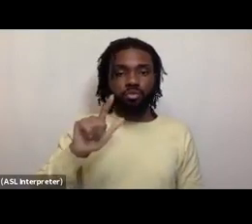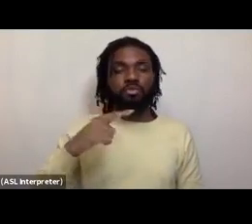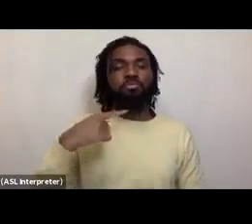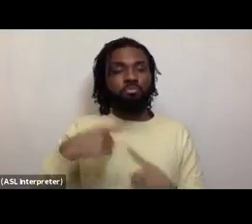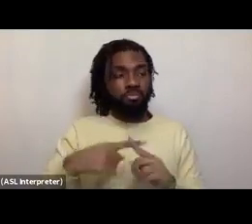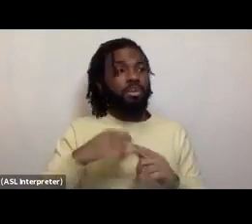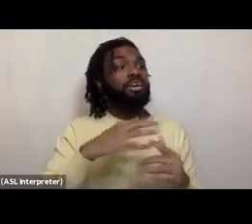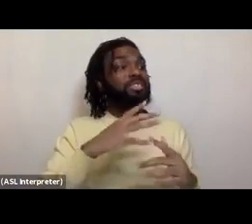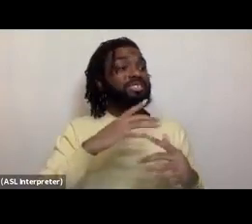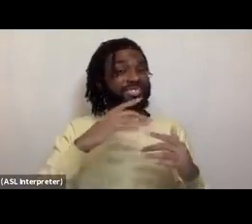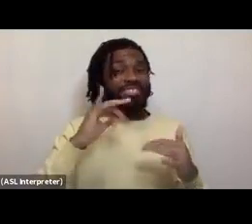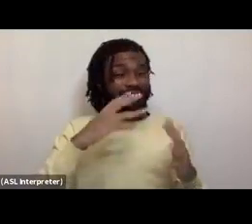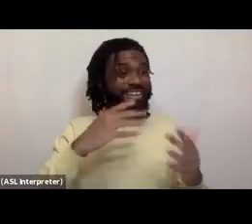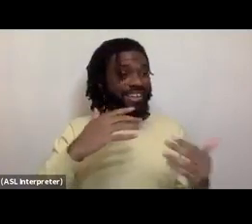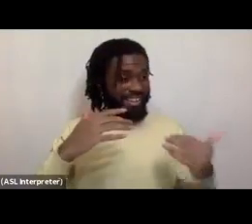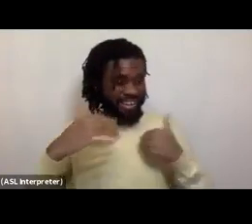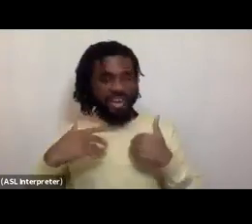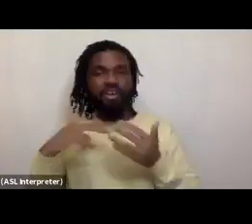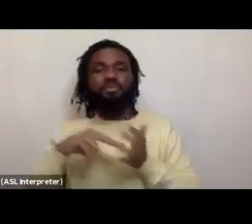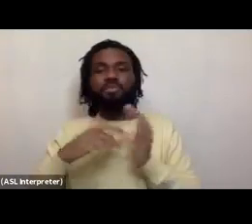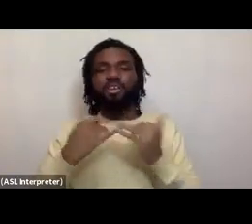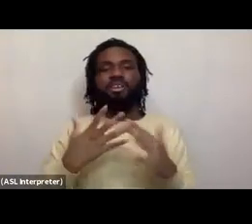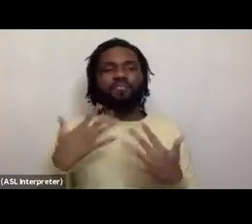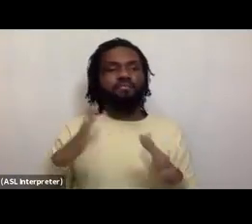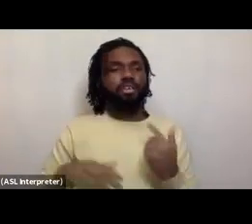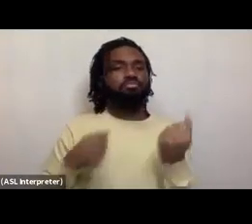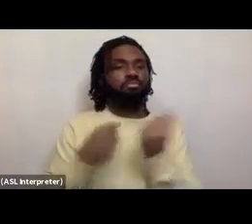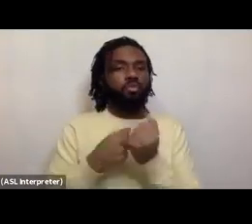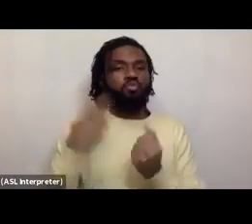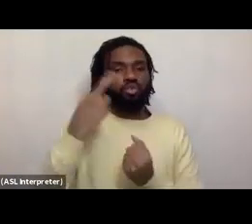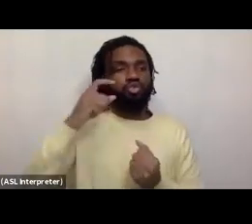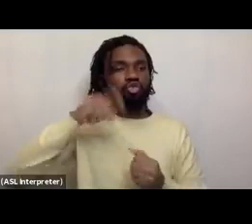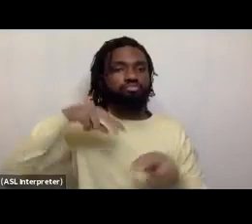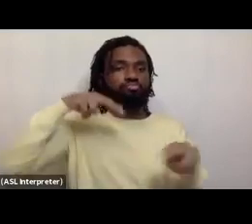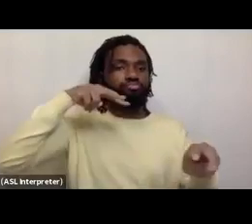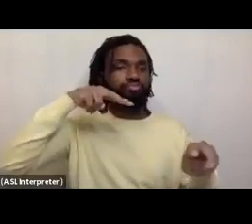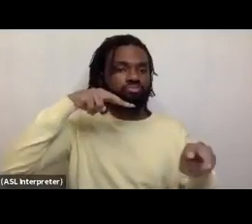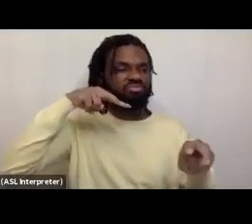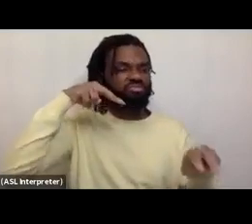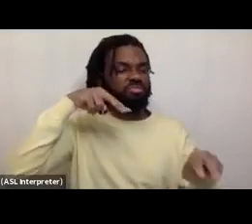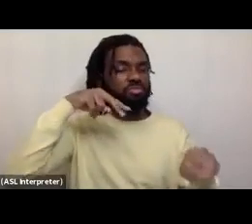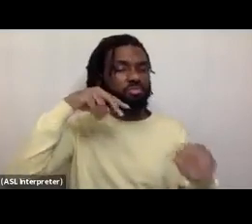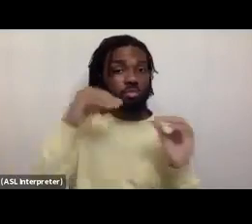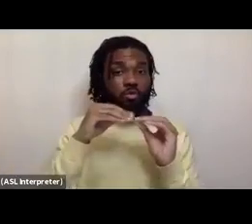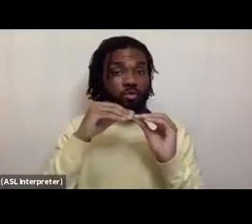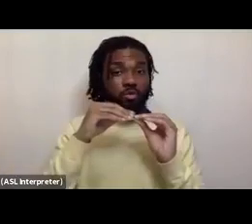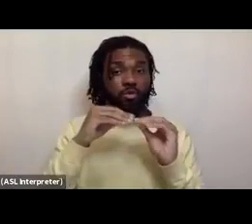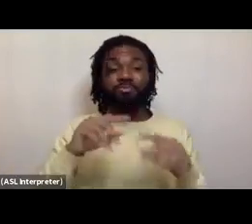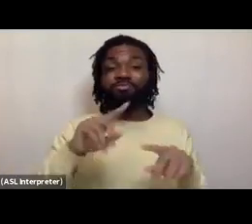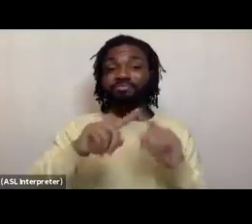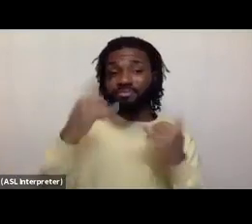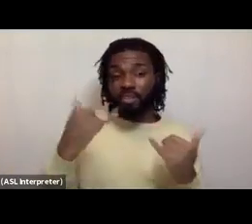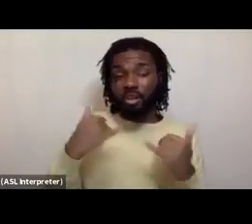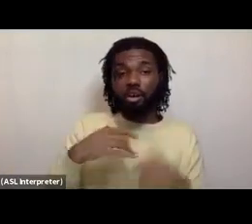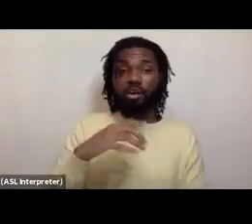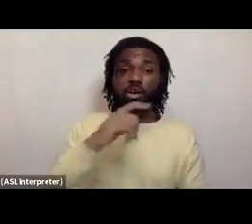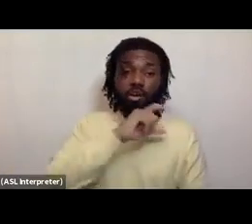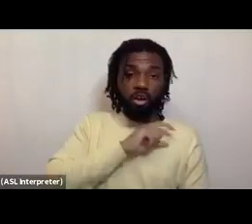extensive surveillance, and the fact that cops and the criminal legal system, the